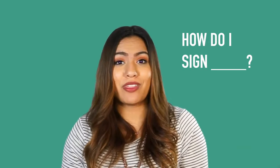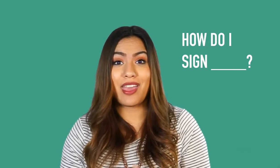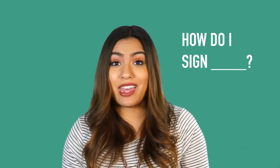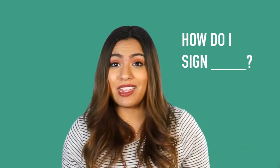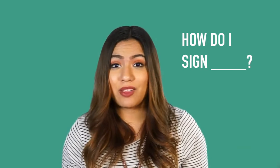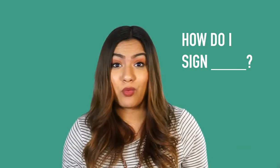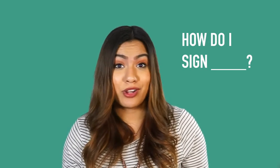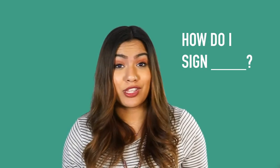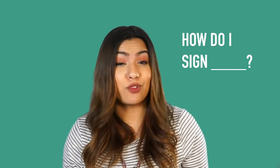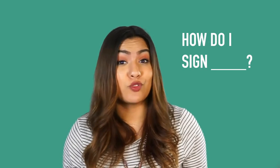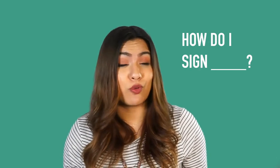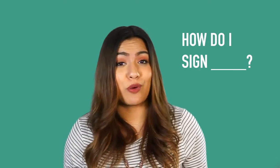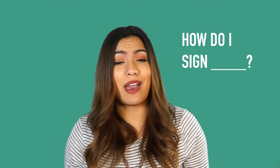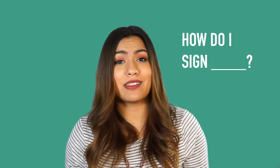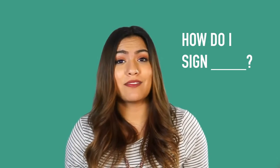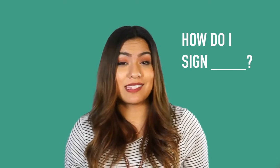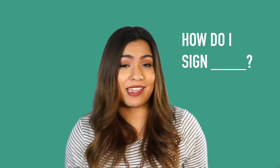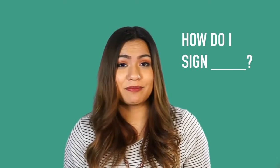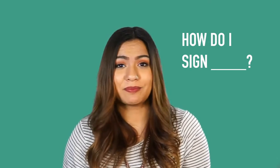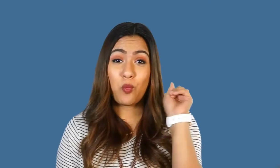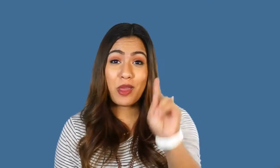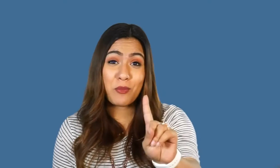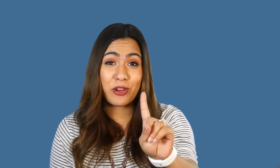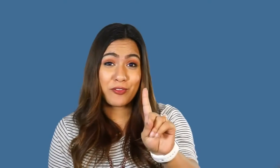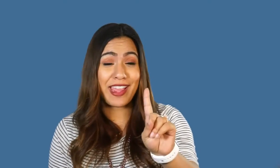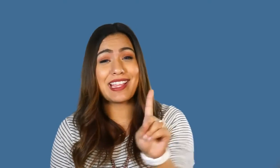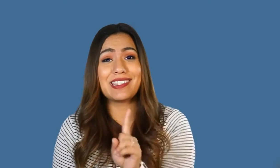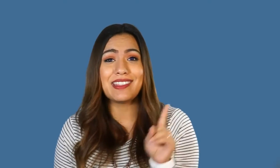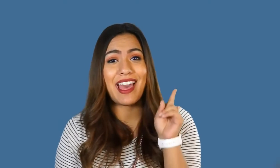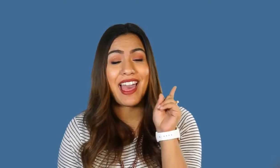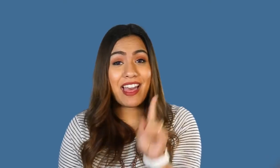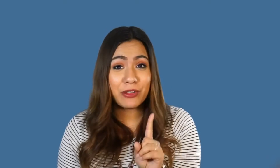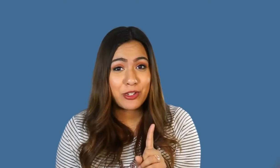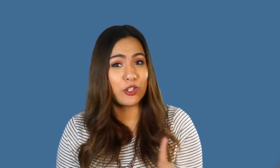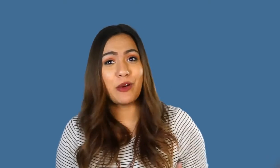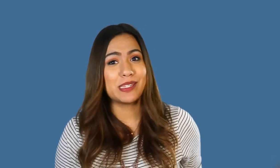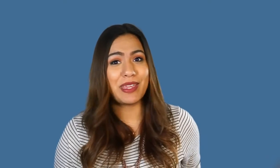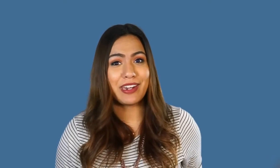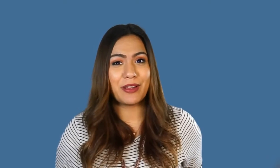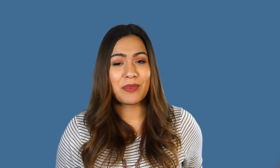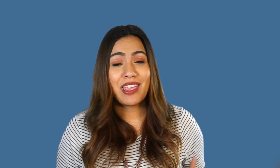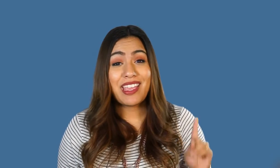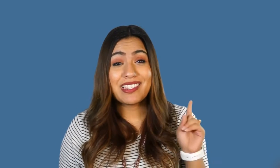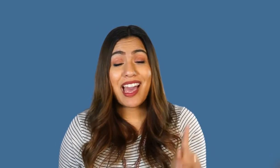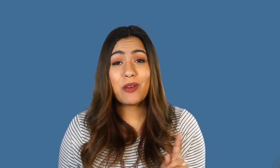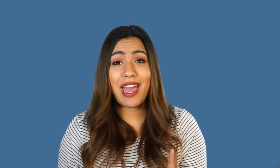with any word that you don't know how to sign. One more phrase that everyone should know as a beginner is how to